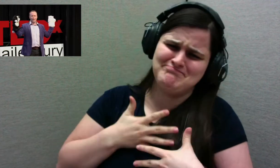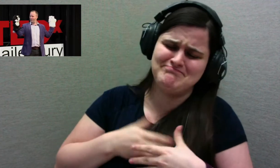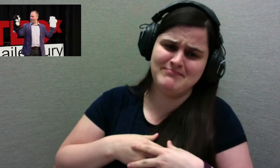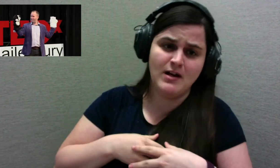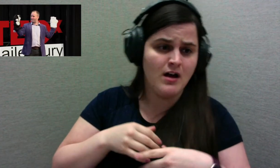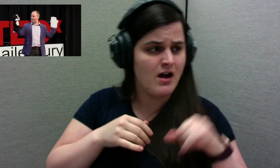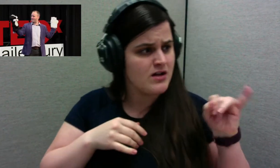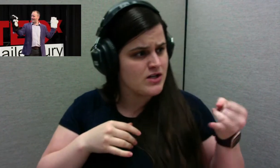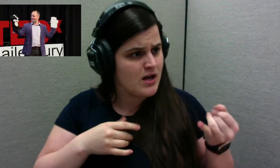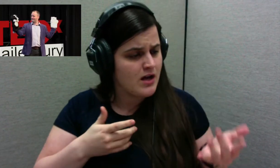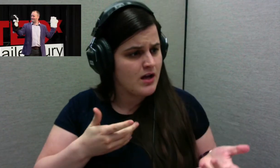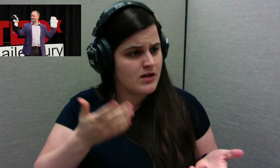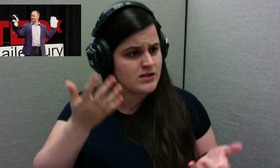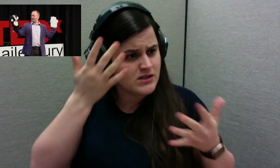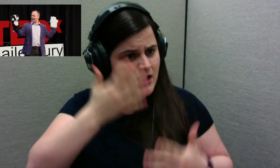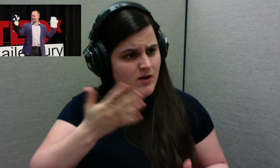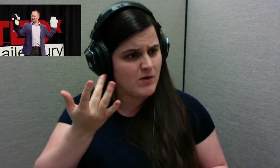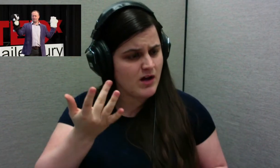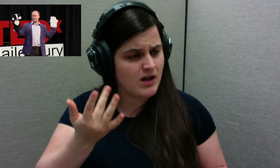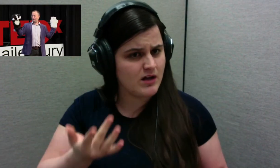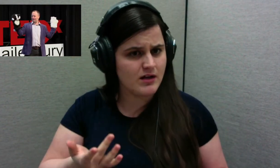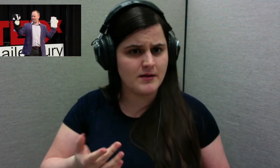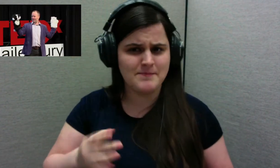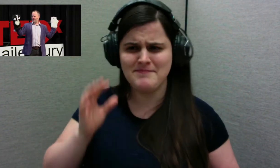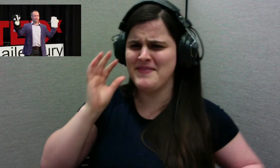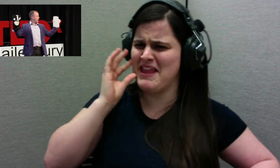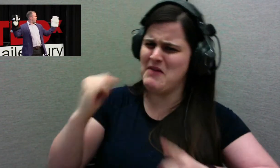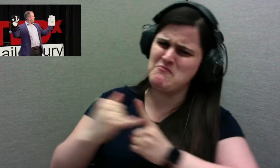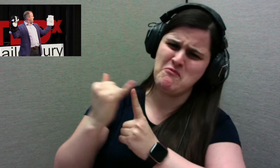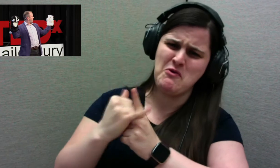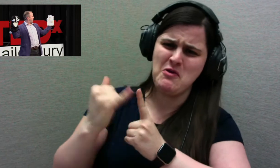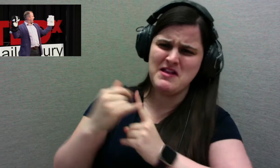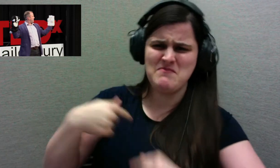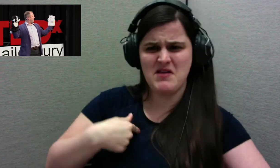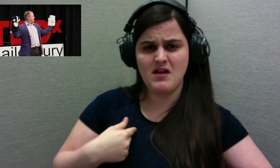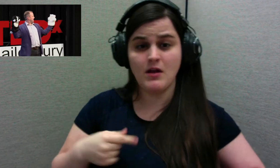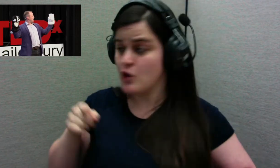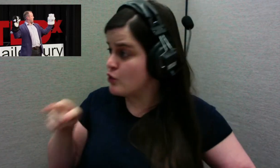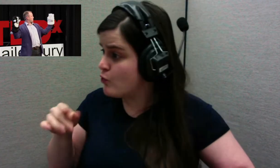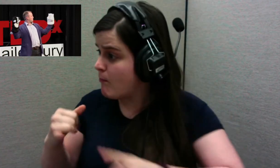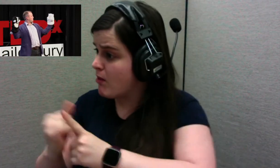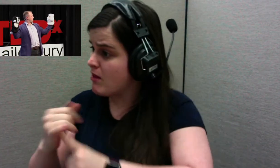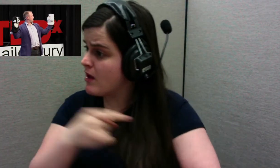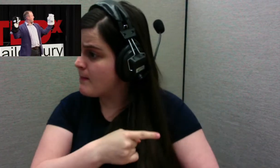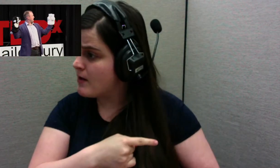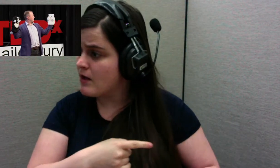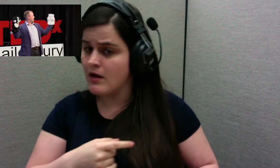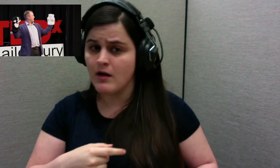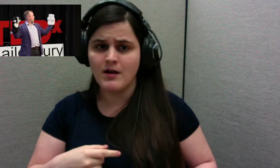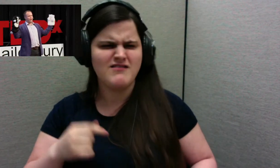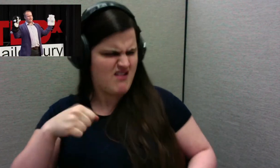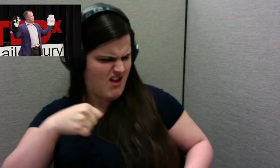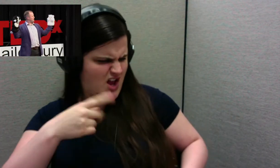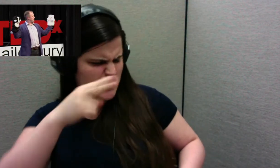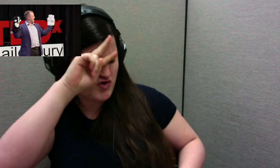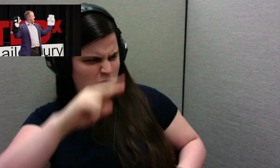Julius, why are you so sad? The cat has been bullying me. Have you been bullying him? Yeah, well, he's a stupid dog.